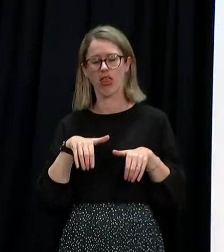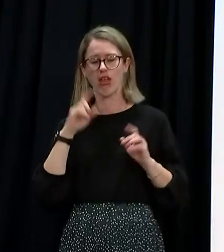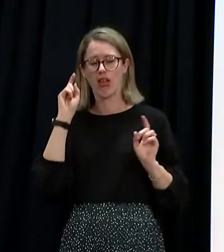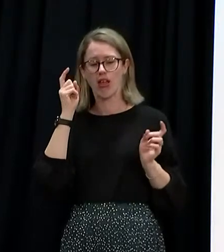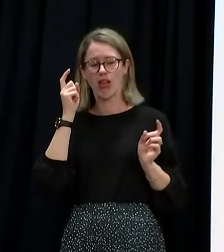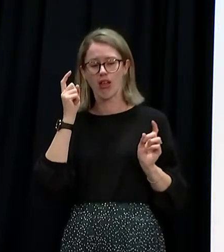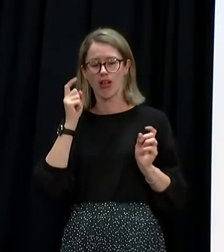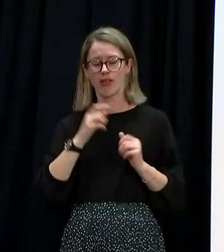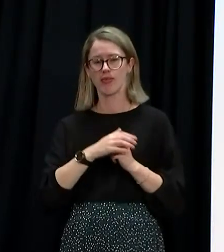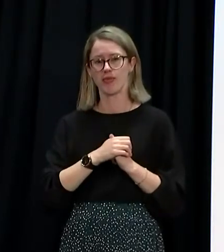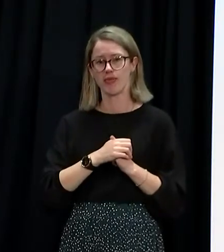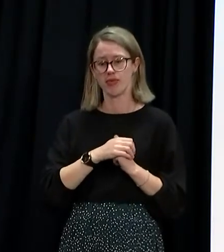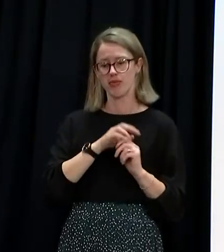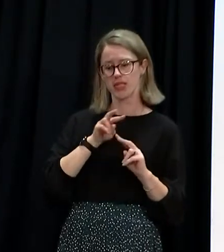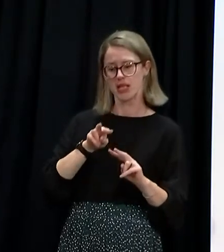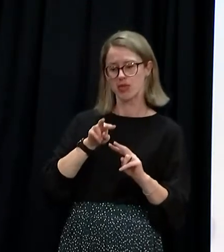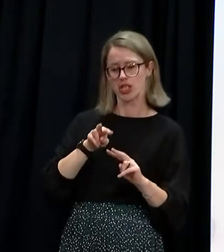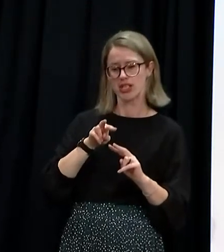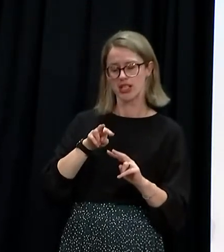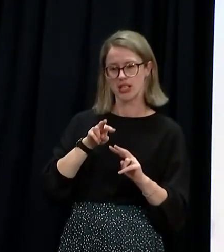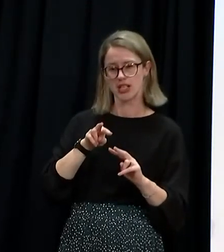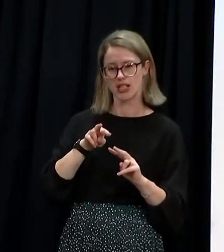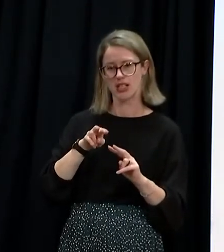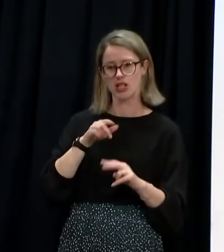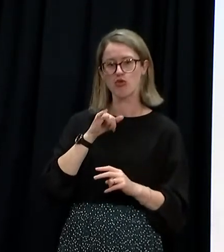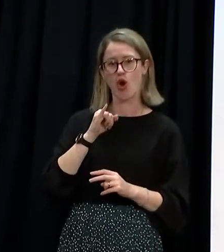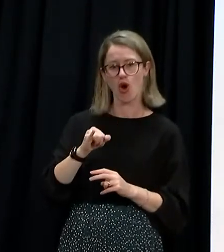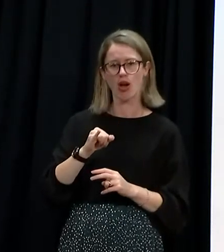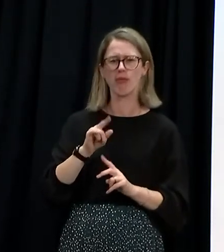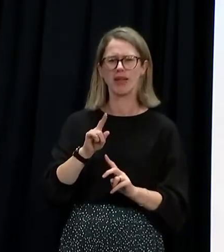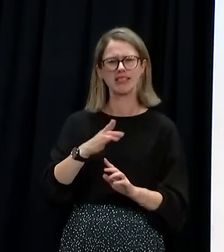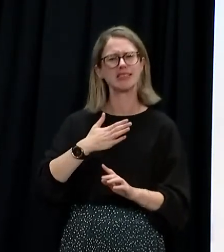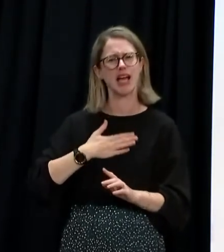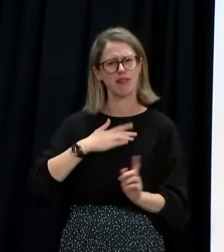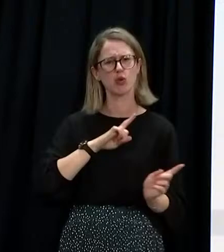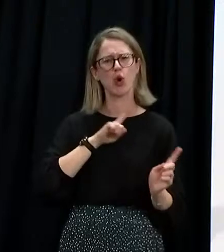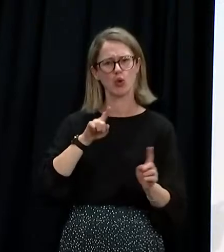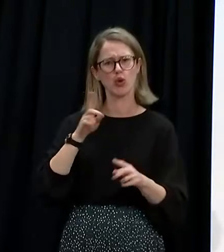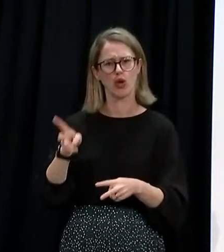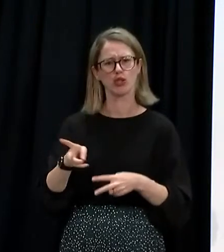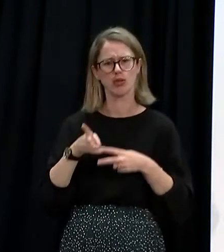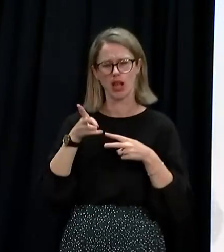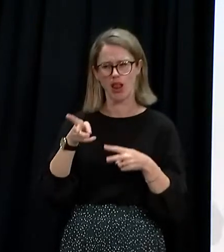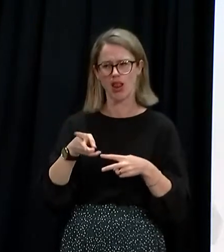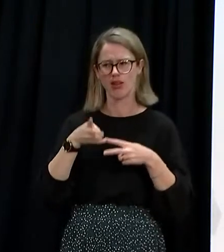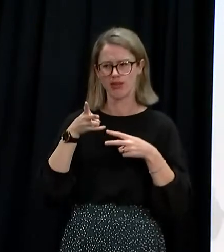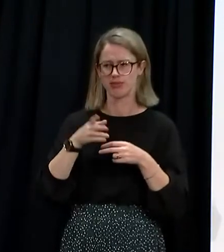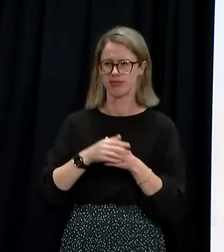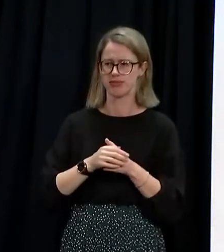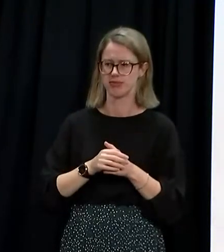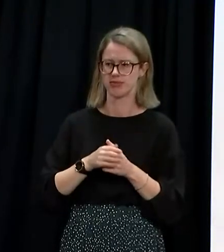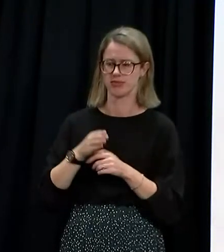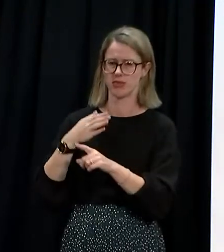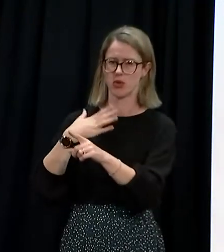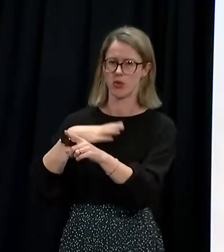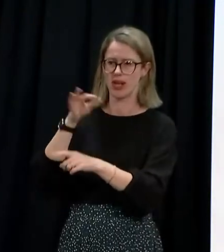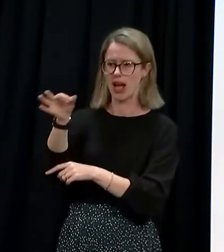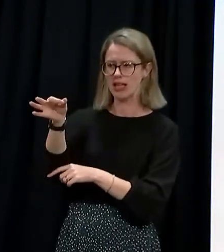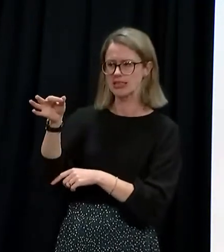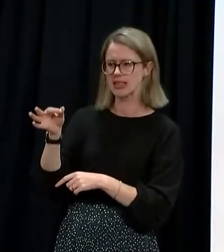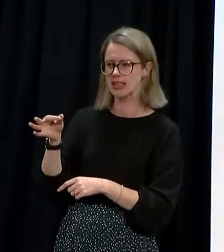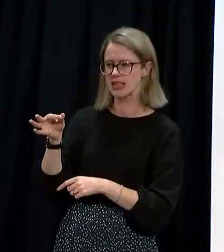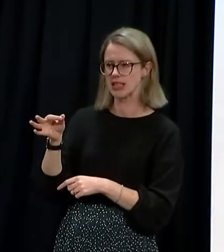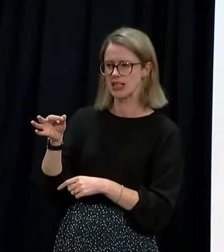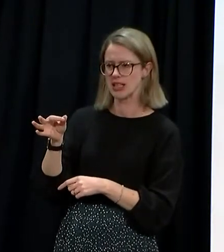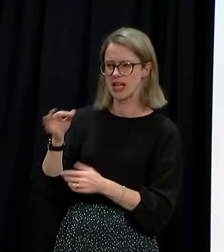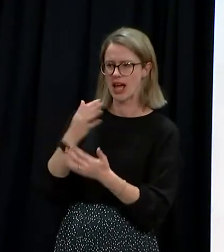because unfortunately they have a perception that that will be wrong. It is safe. Yeah. Thank you. So can